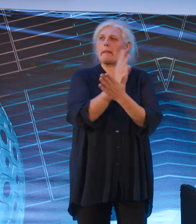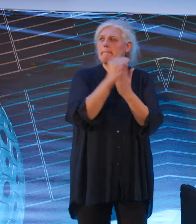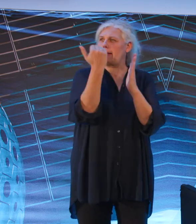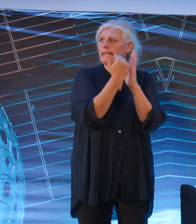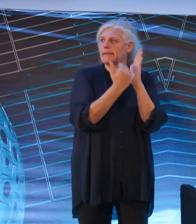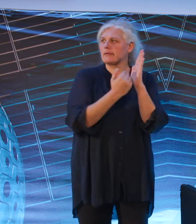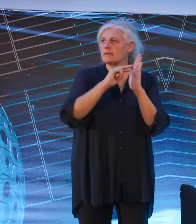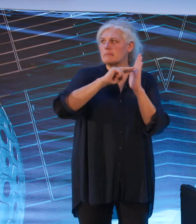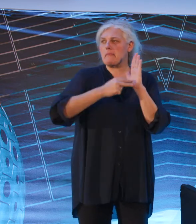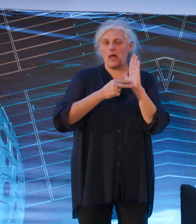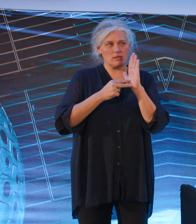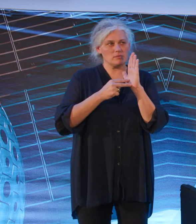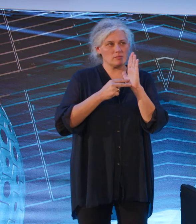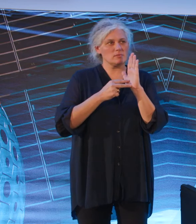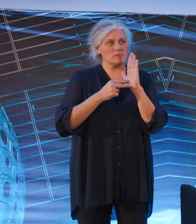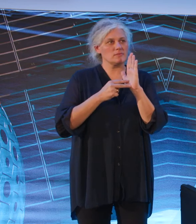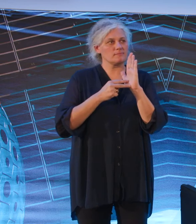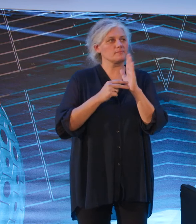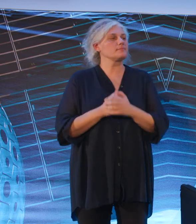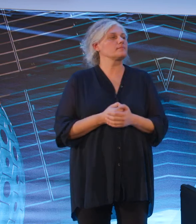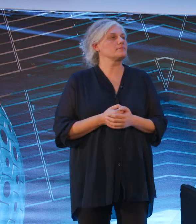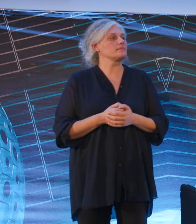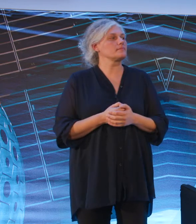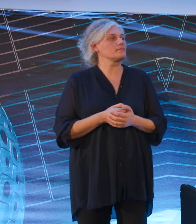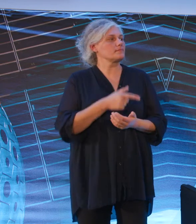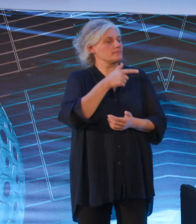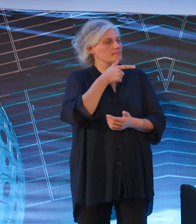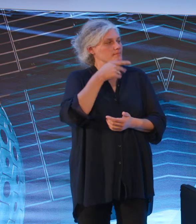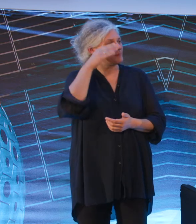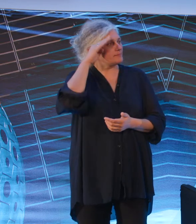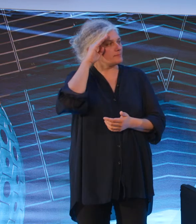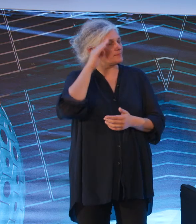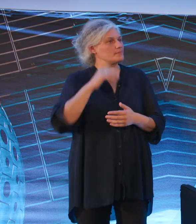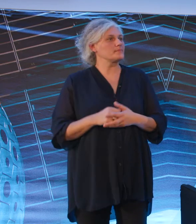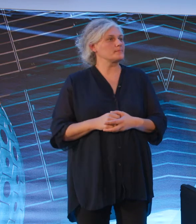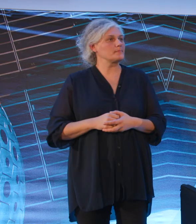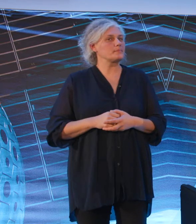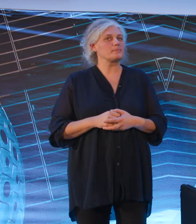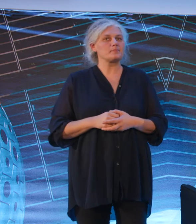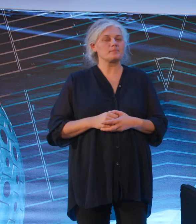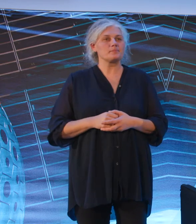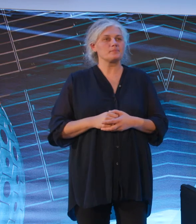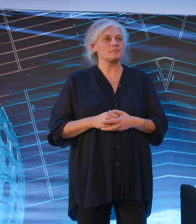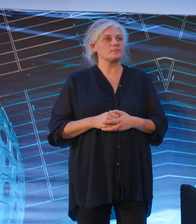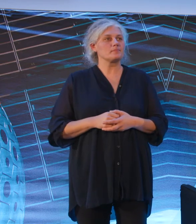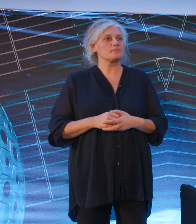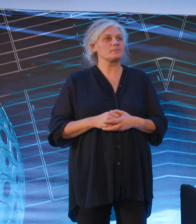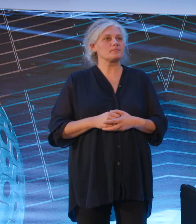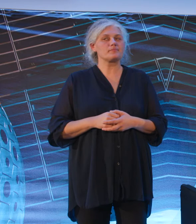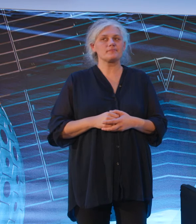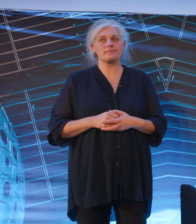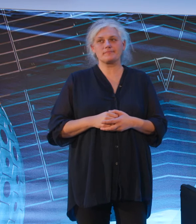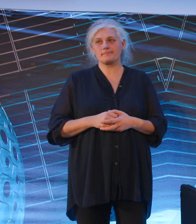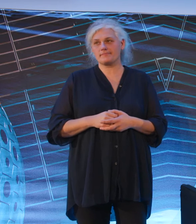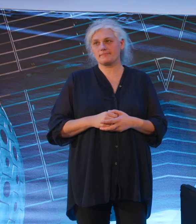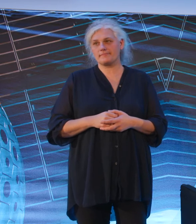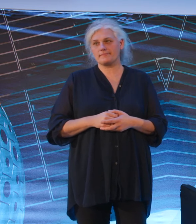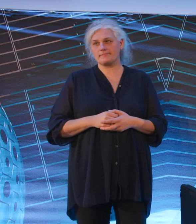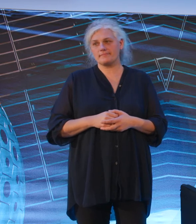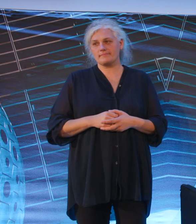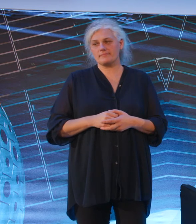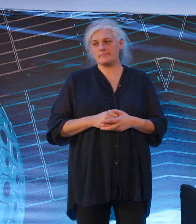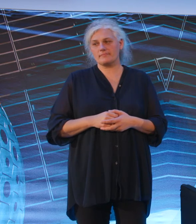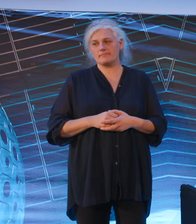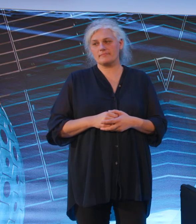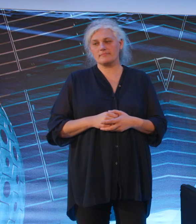plan. She needs sunri and froche, so it's bufuinti and flan strateisach. I was in this close to me the Farthamalin o Miklein